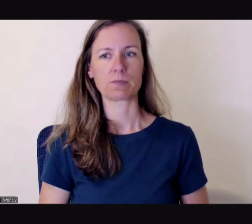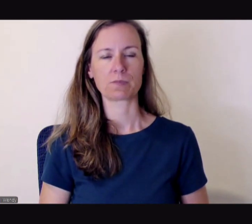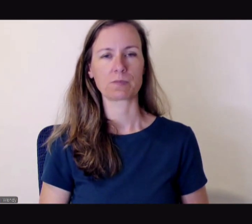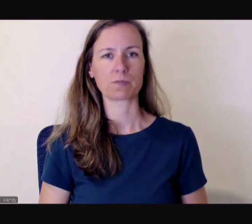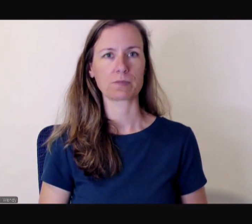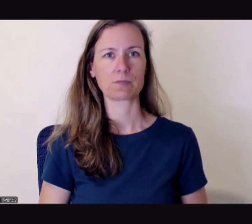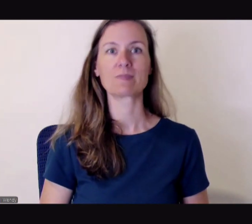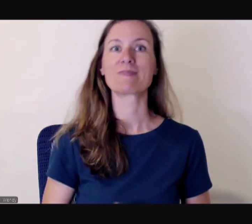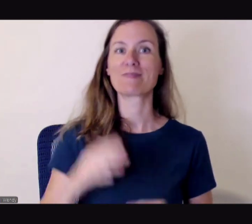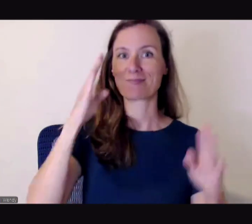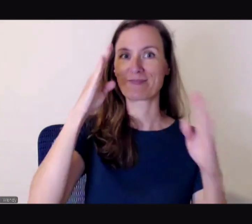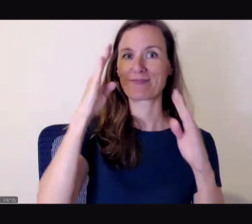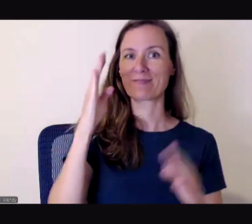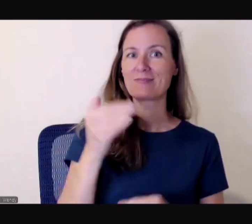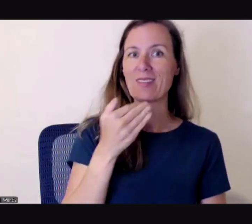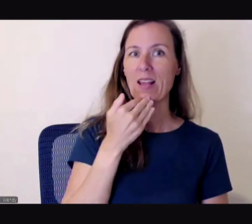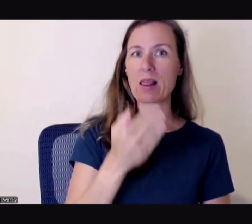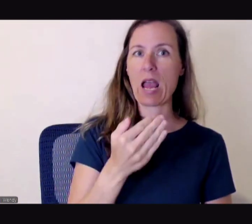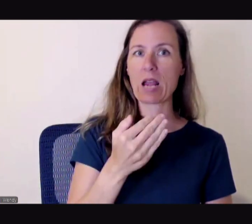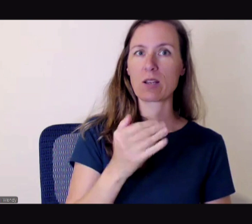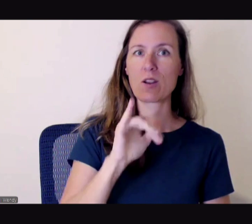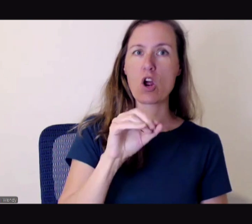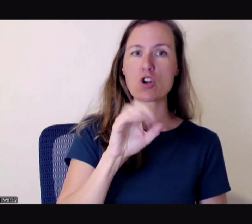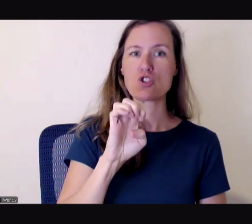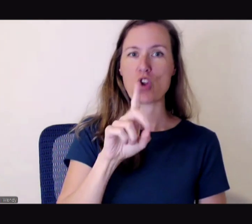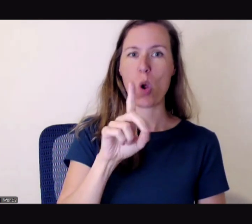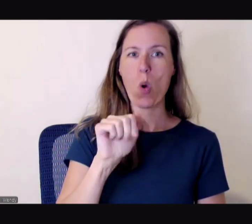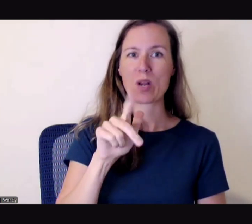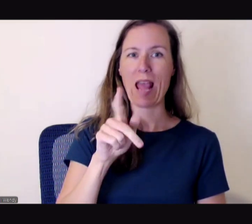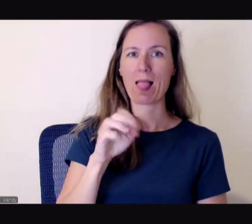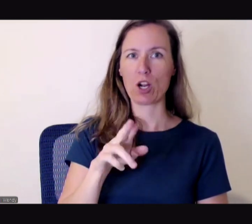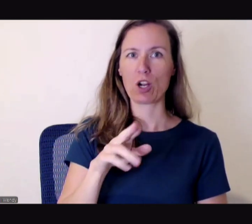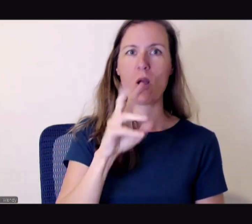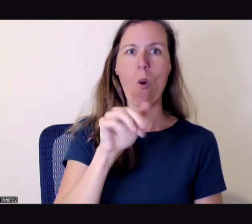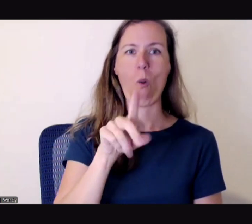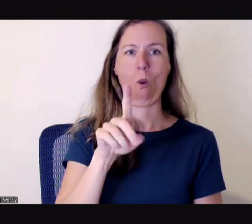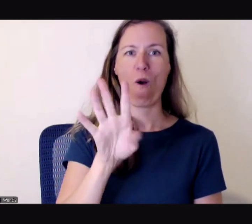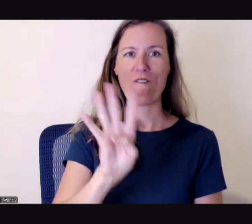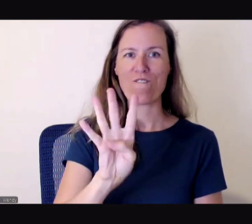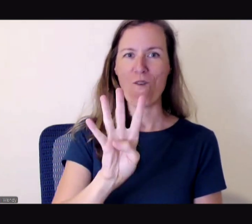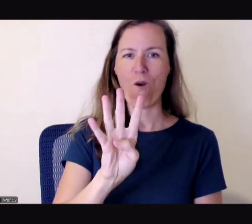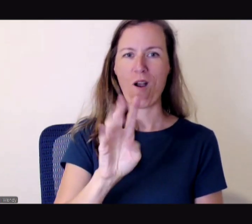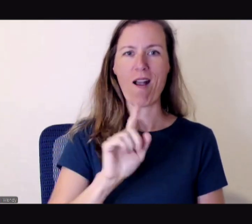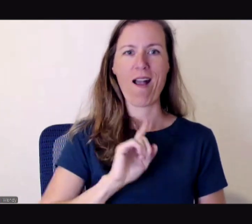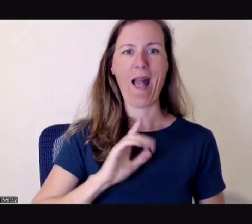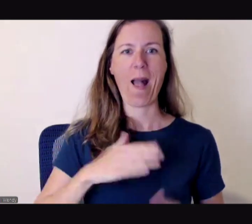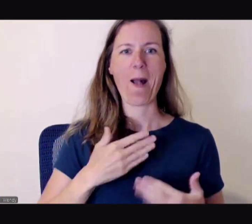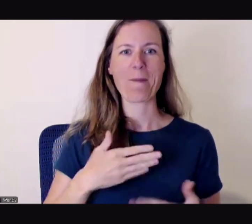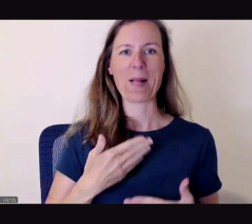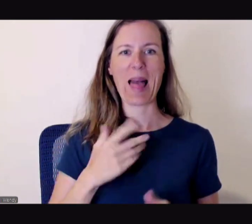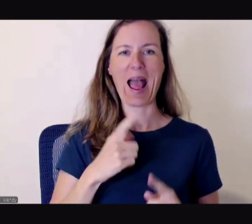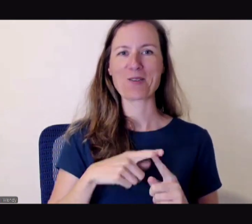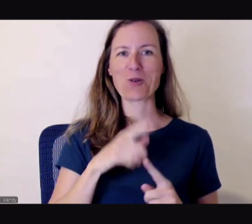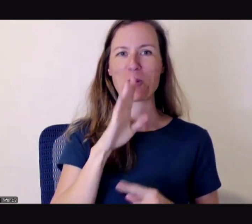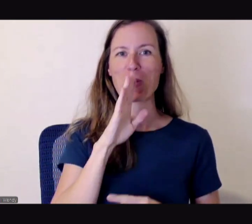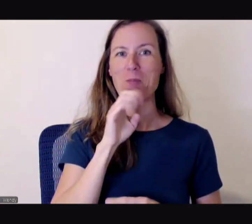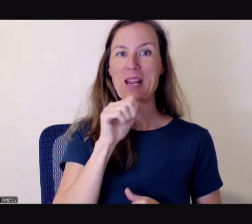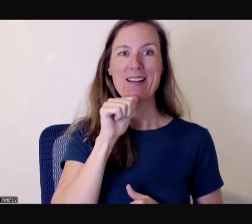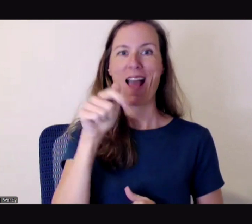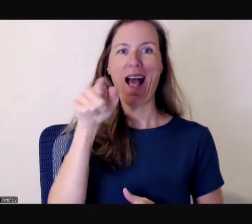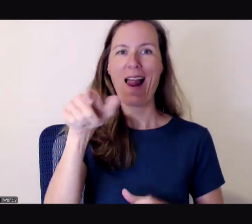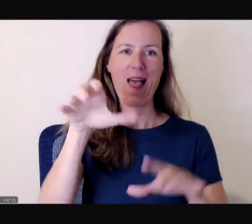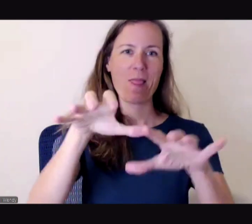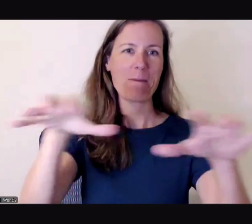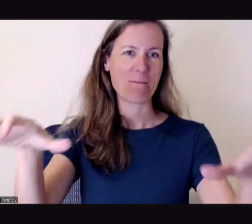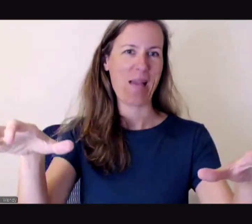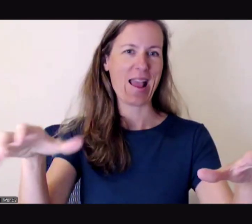Greetings, thank you. Joe Dalaker, Ward 4. Glad to be not at the dais today. I just wanted to repeat that the